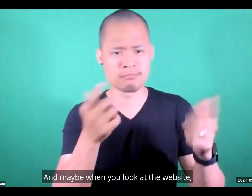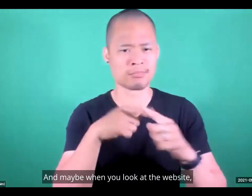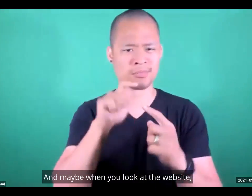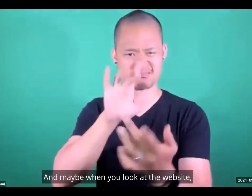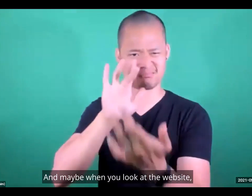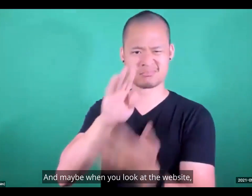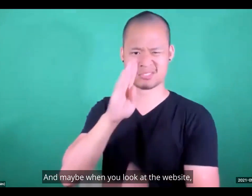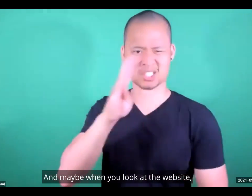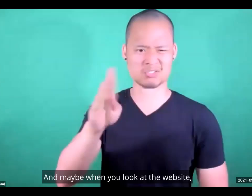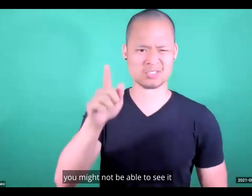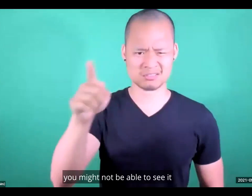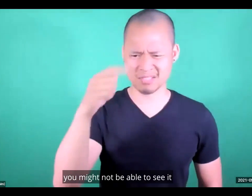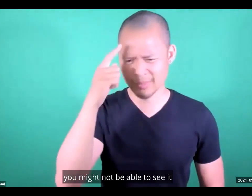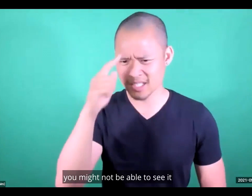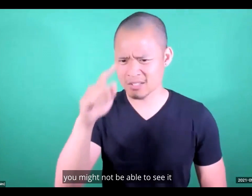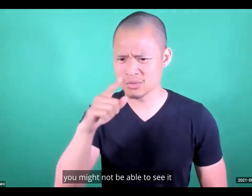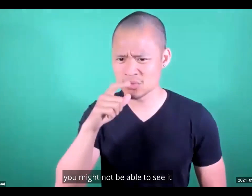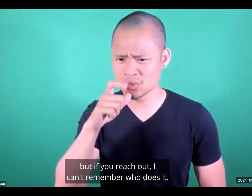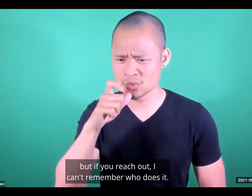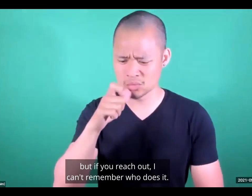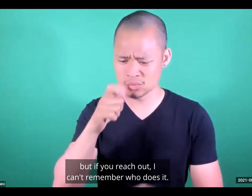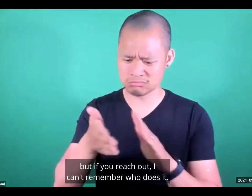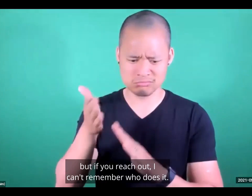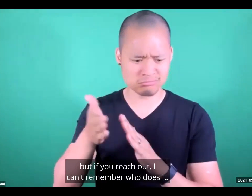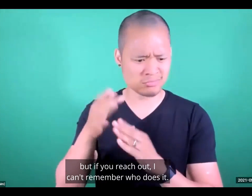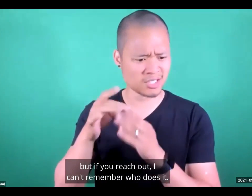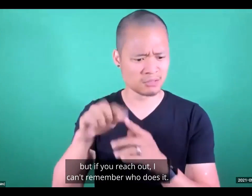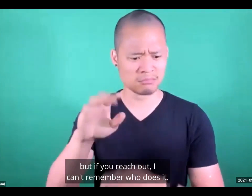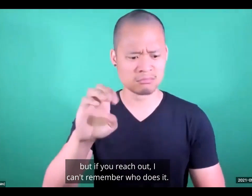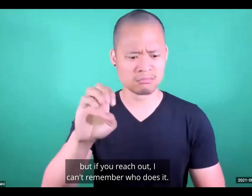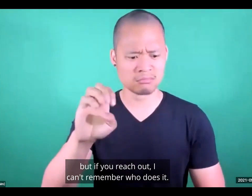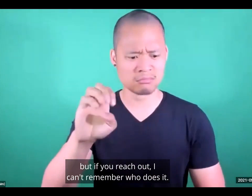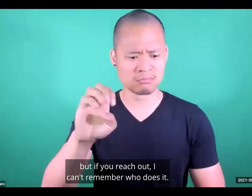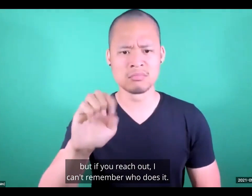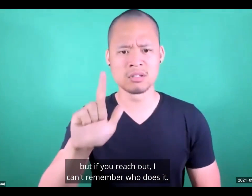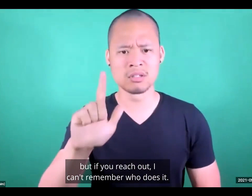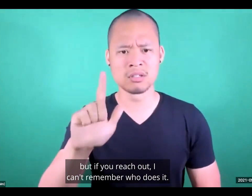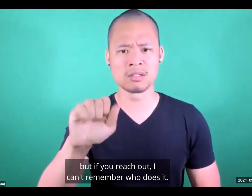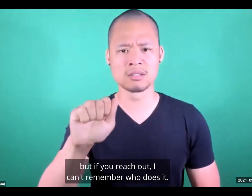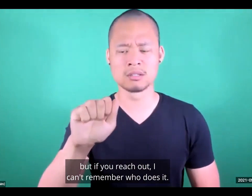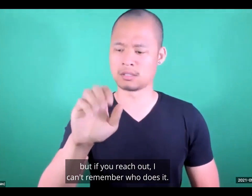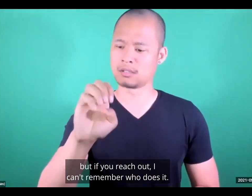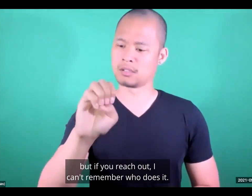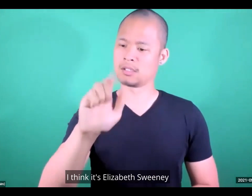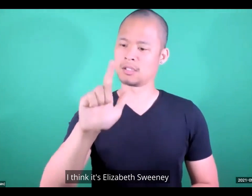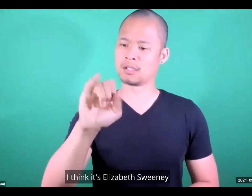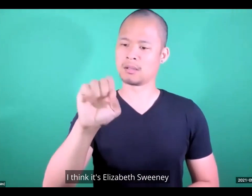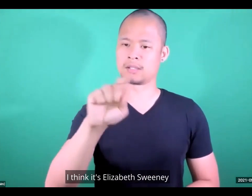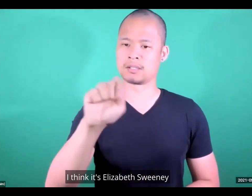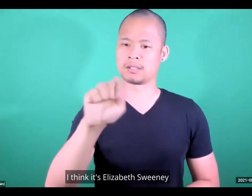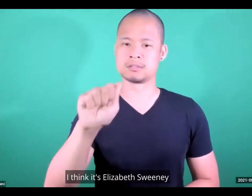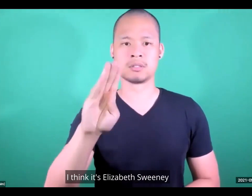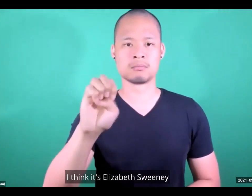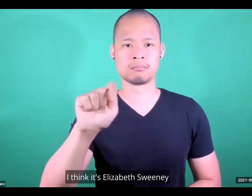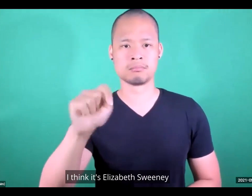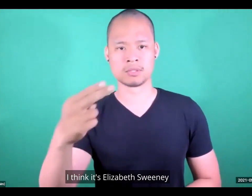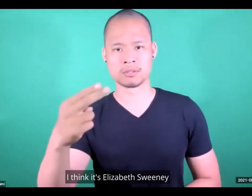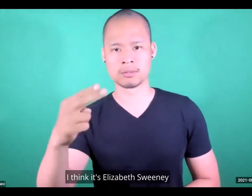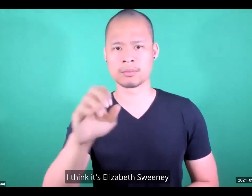And maybe when you look at the website, you might not be able to see it, but if you reach out, I can't remember who does it. I think it's